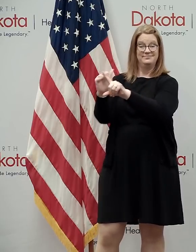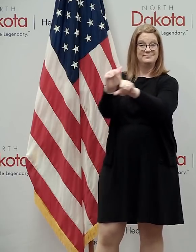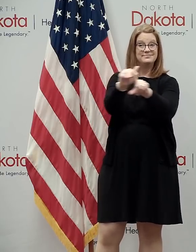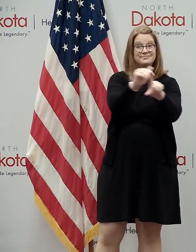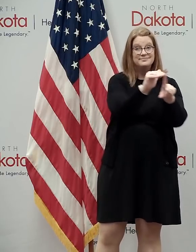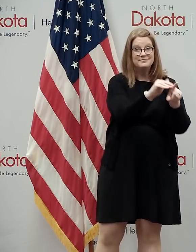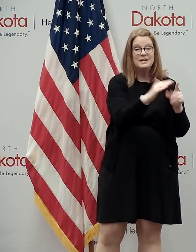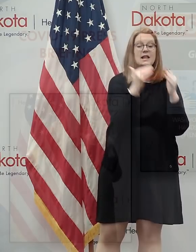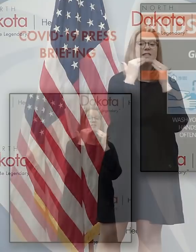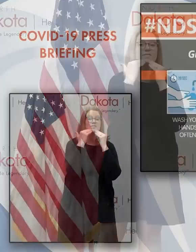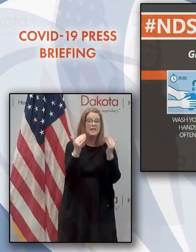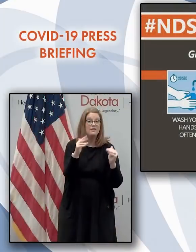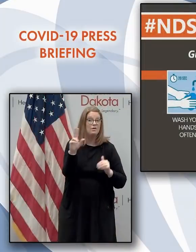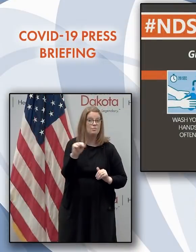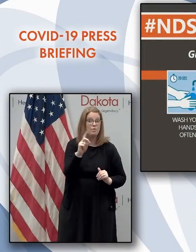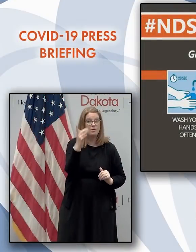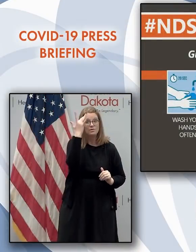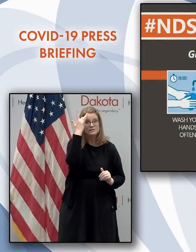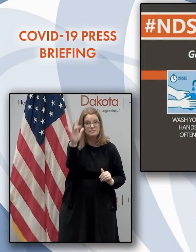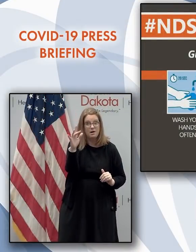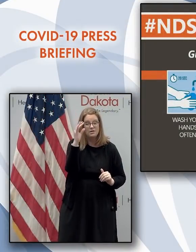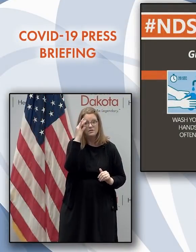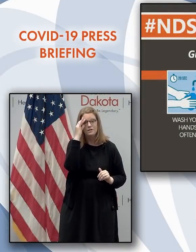people again about North Dakota Smart.